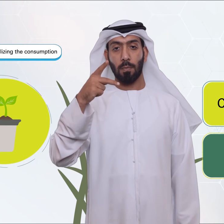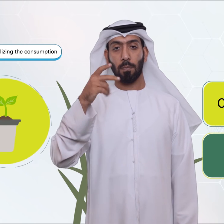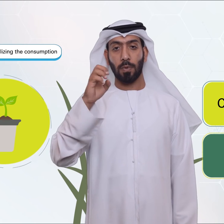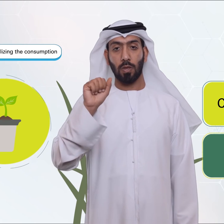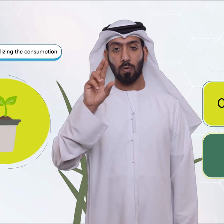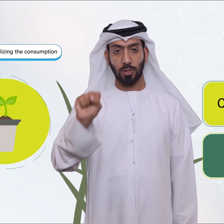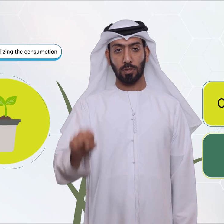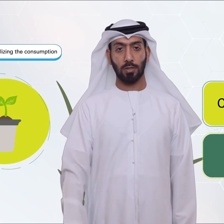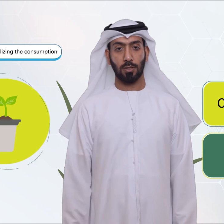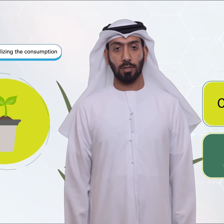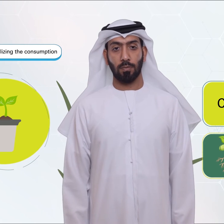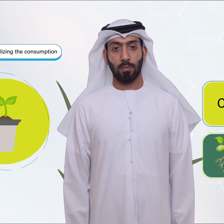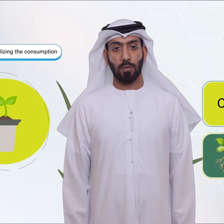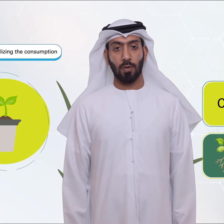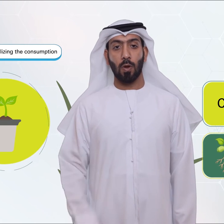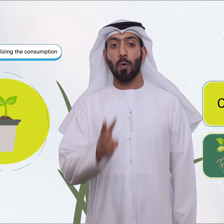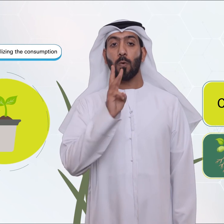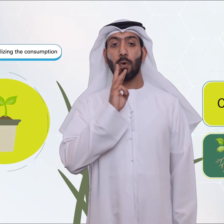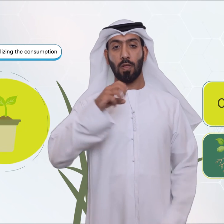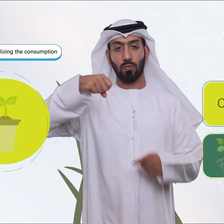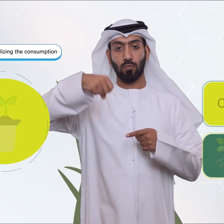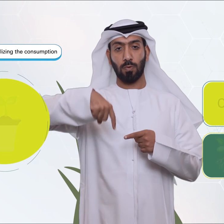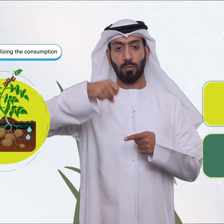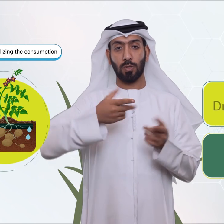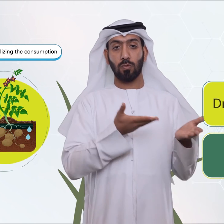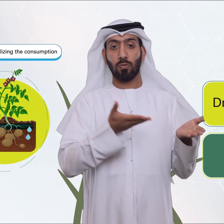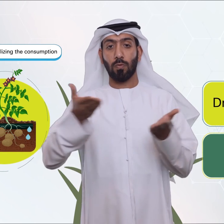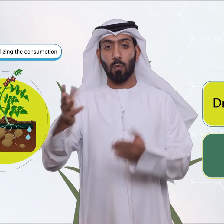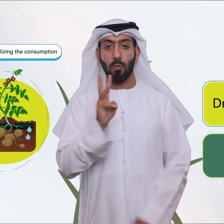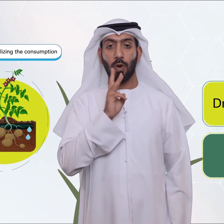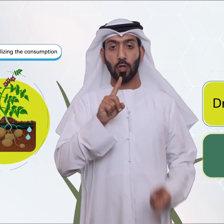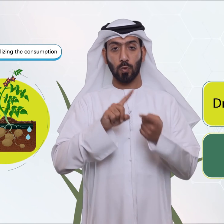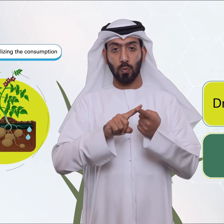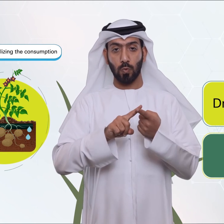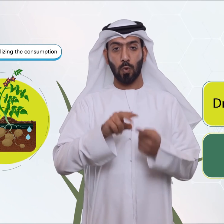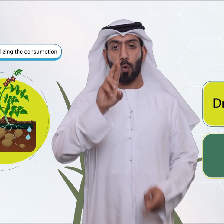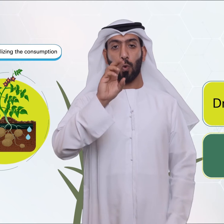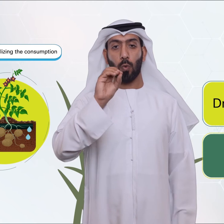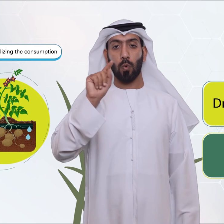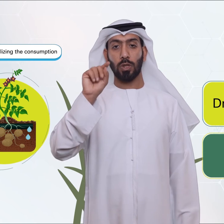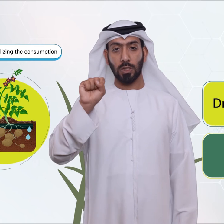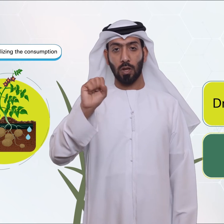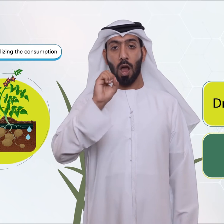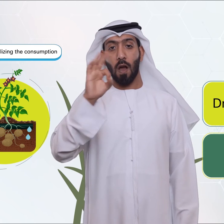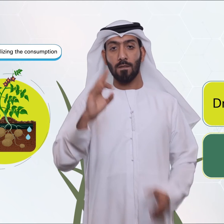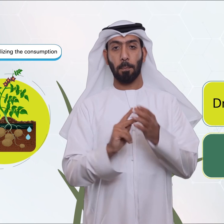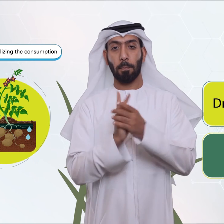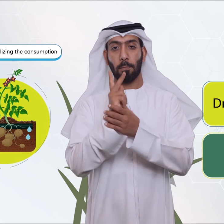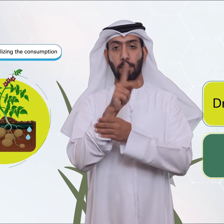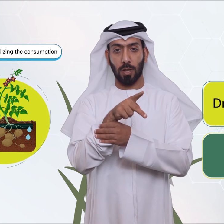are olives, cucumbers, and pears. Drip irrigation. The drip irrigation process delivers